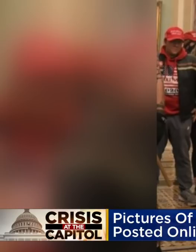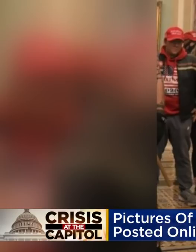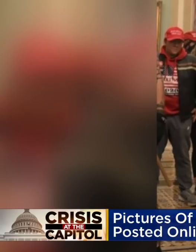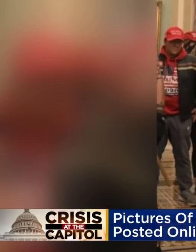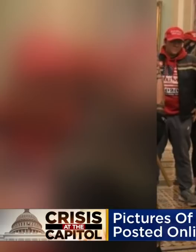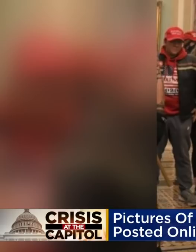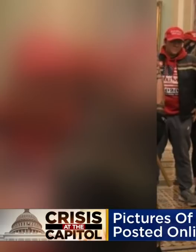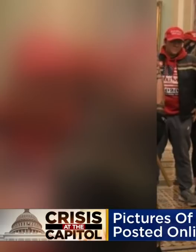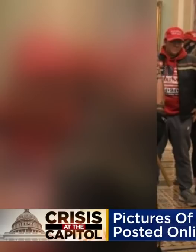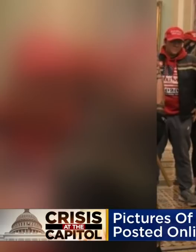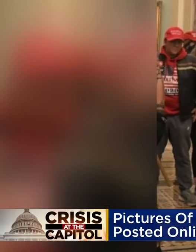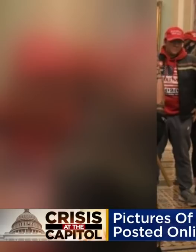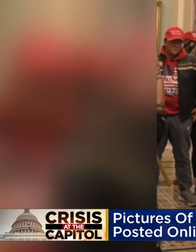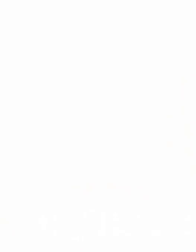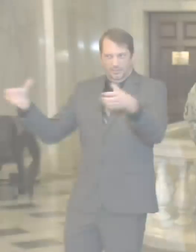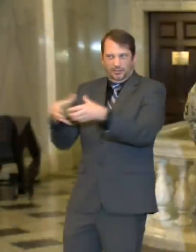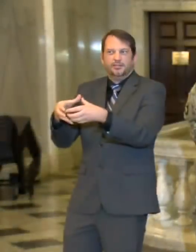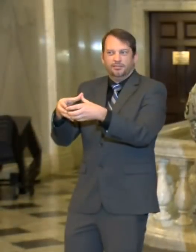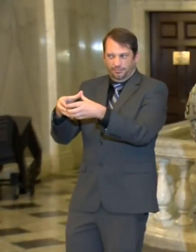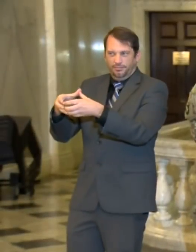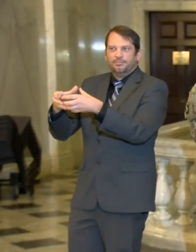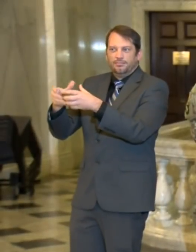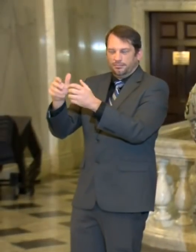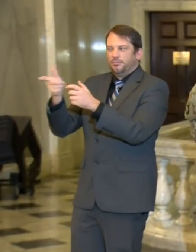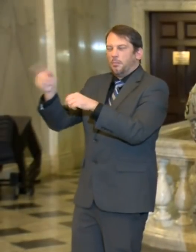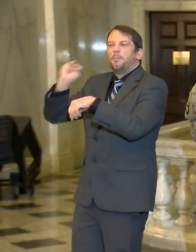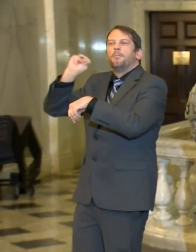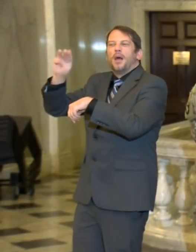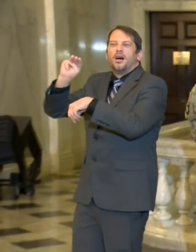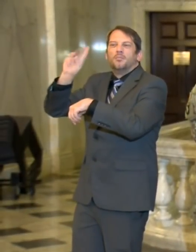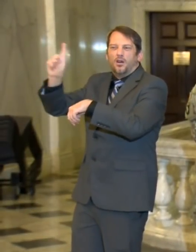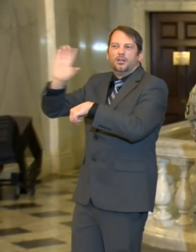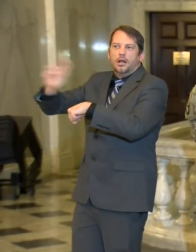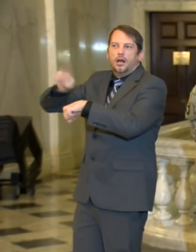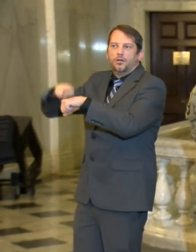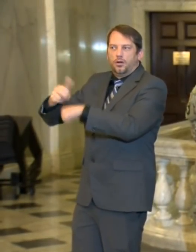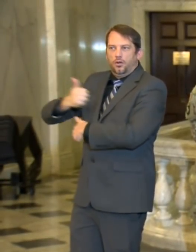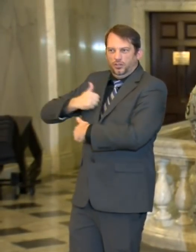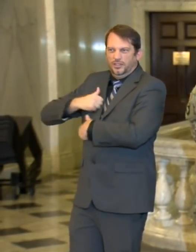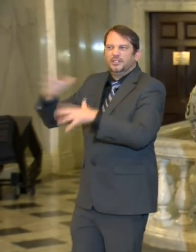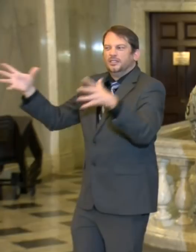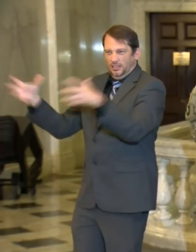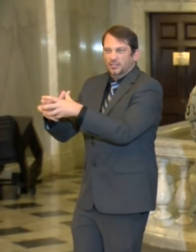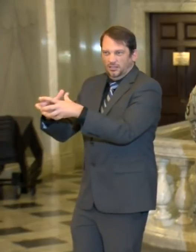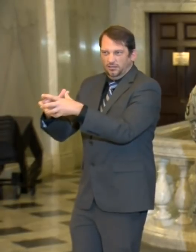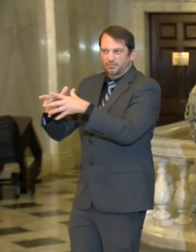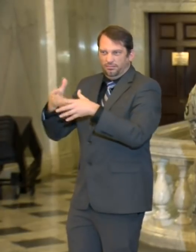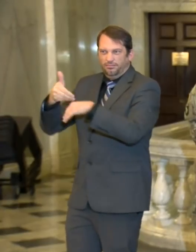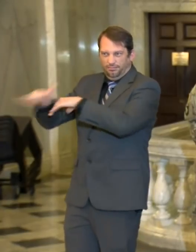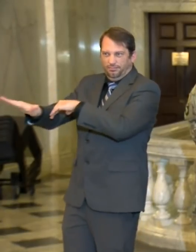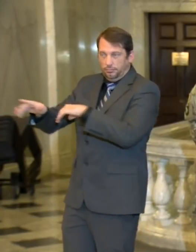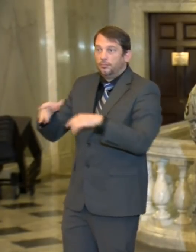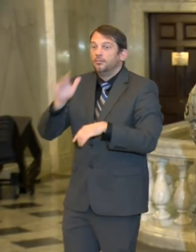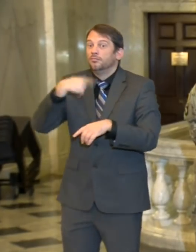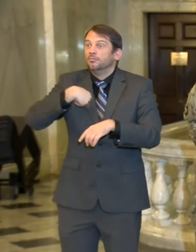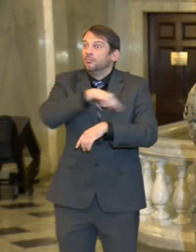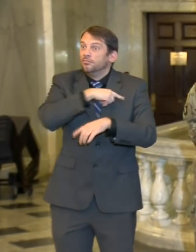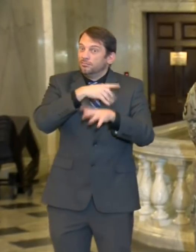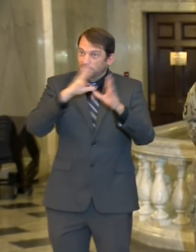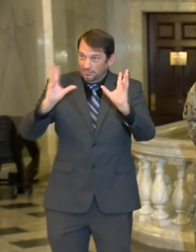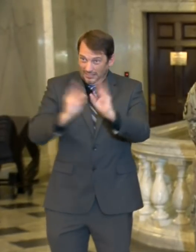he got an urgent call for help. Right in the middle of that meeting with our security team, I got a phone